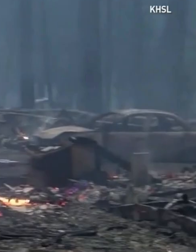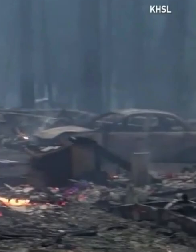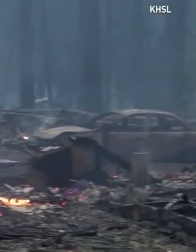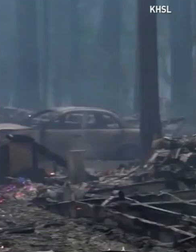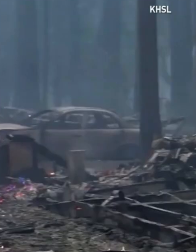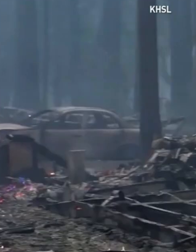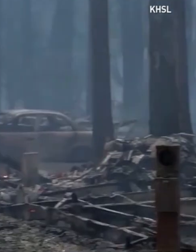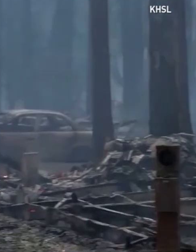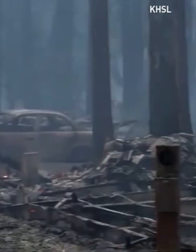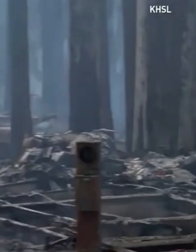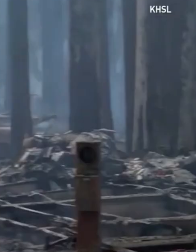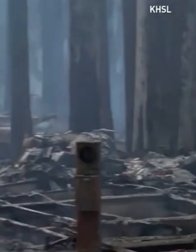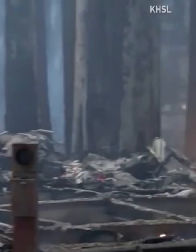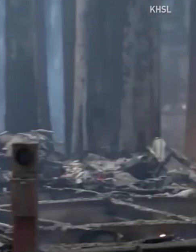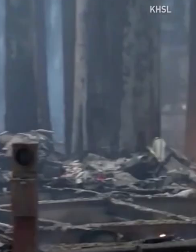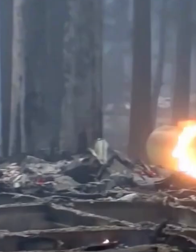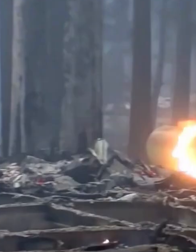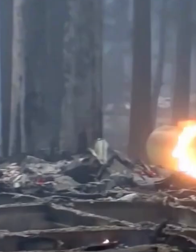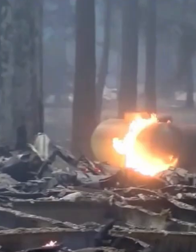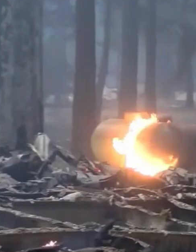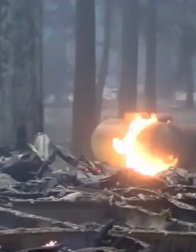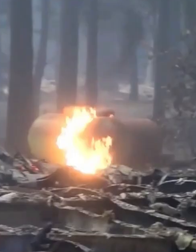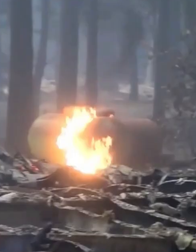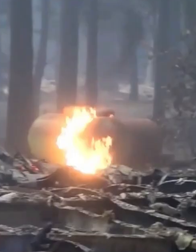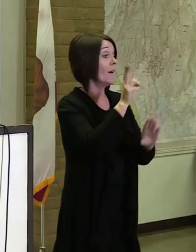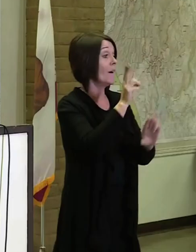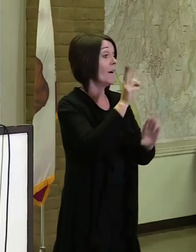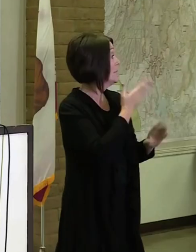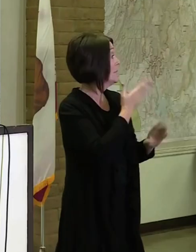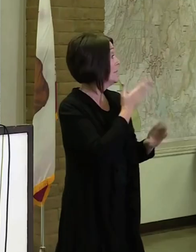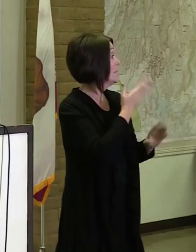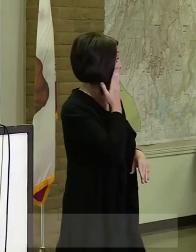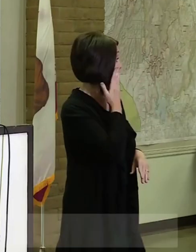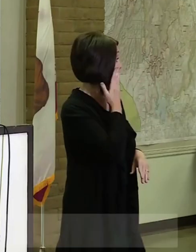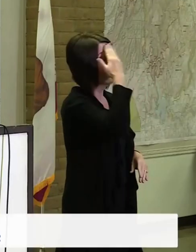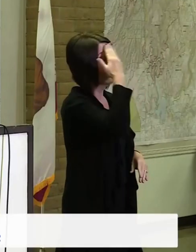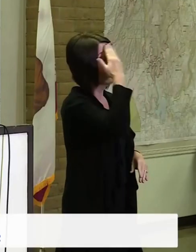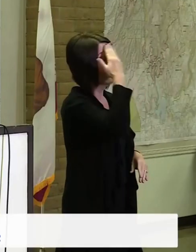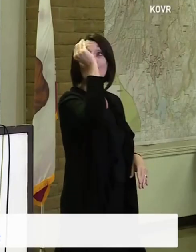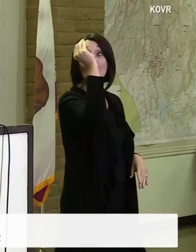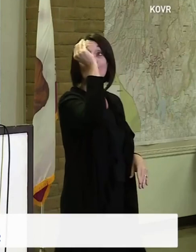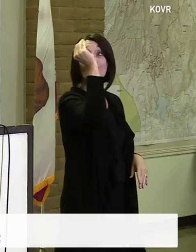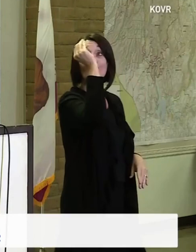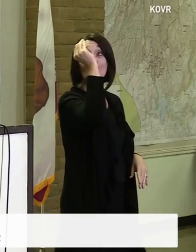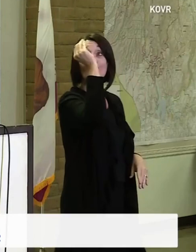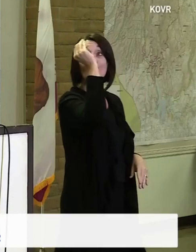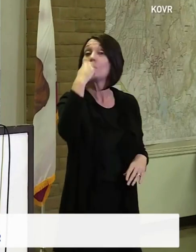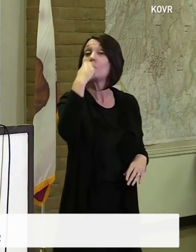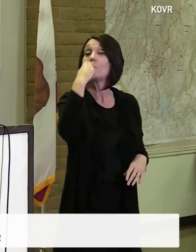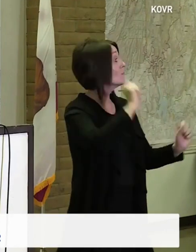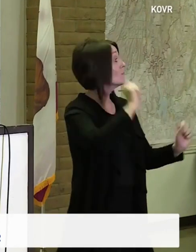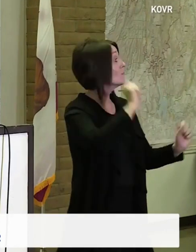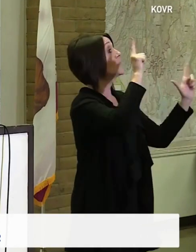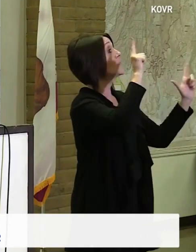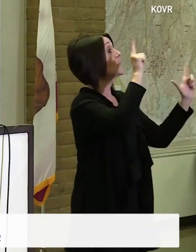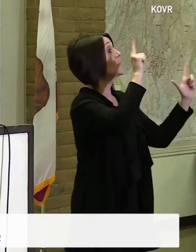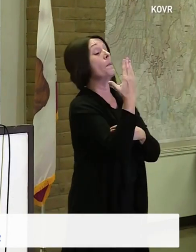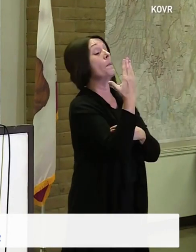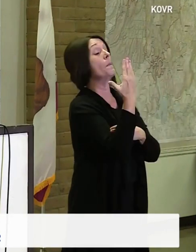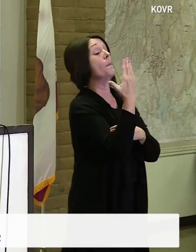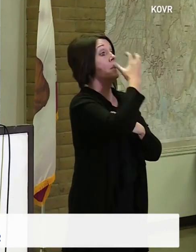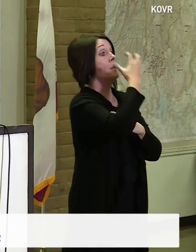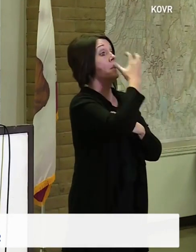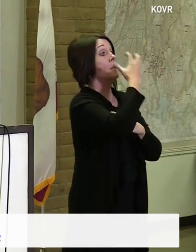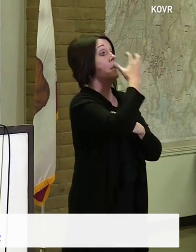A week ago tonight, most of us went to bed not knowing that we would wake up in the morning to a fire that burns